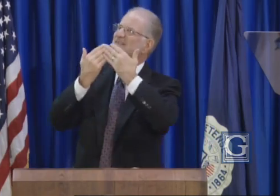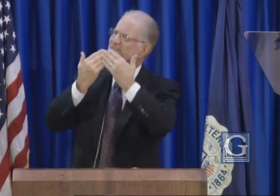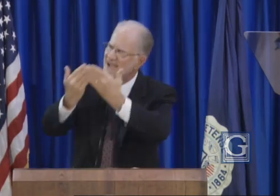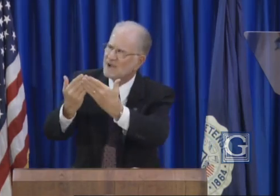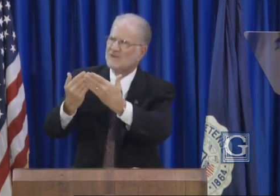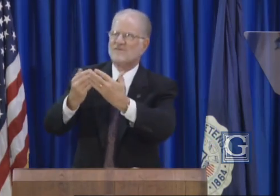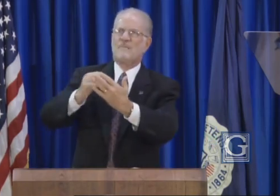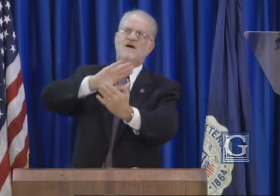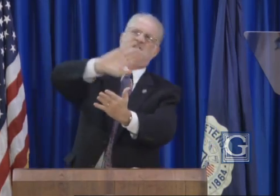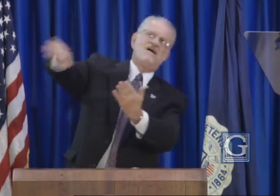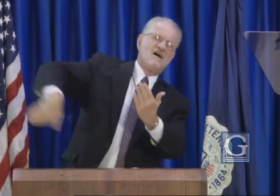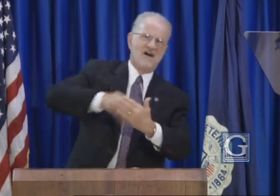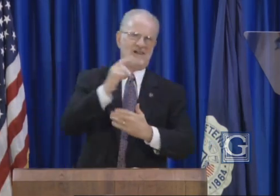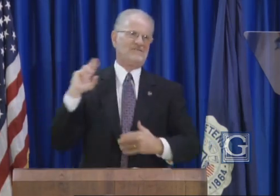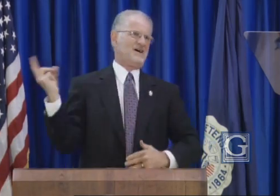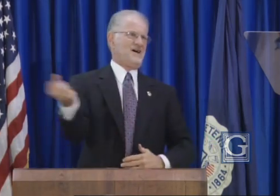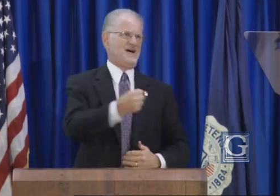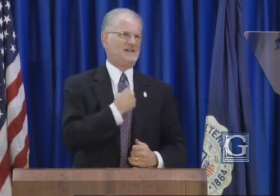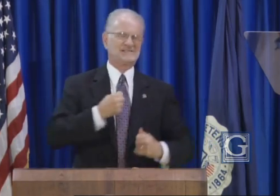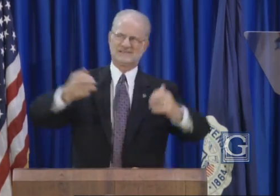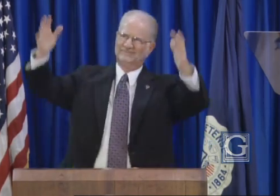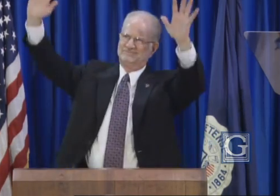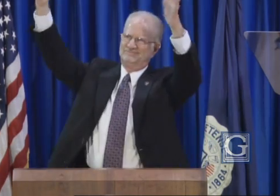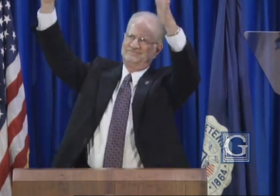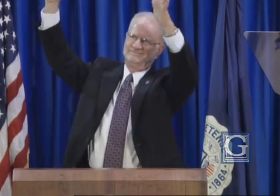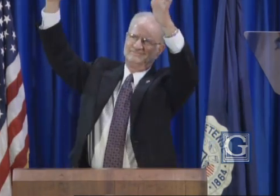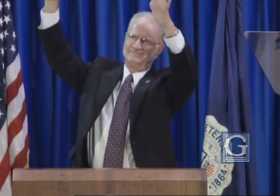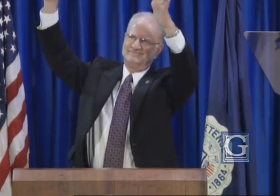University provides. Thank you from all of us.